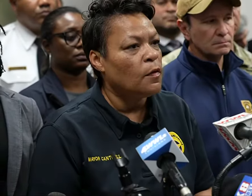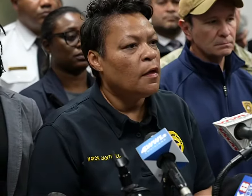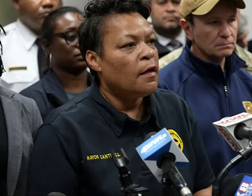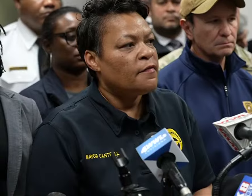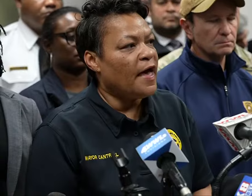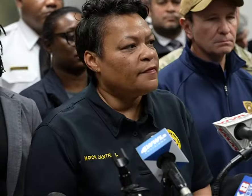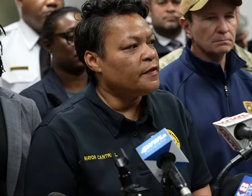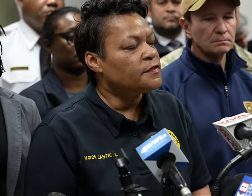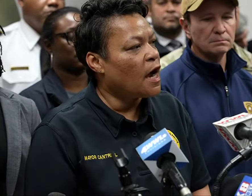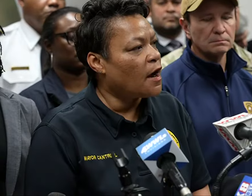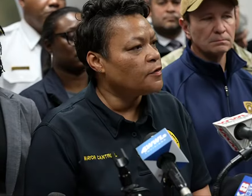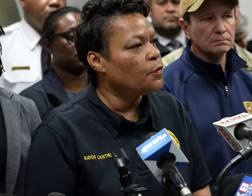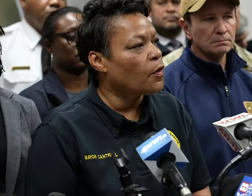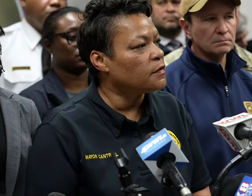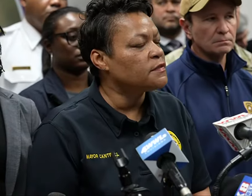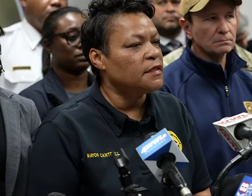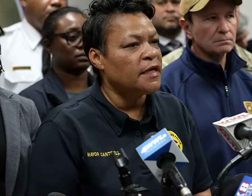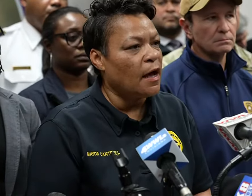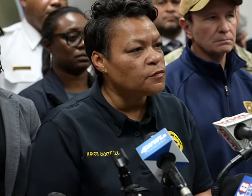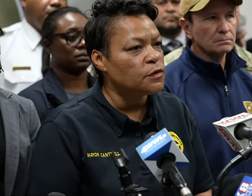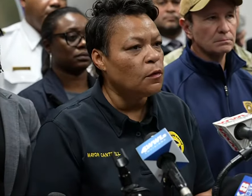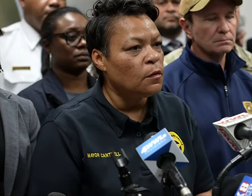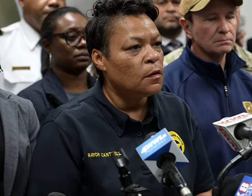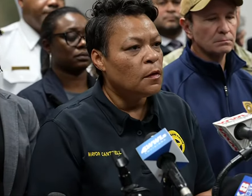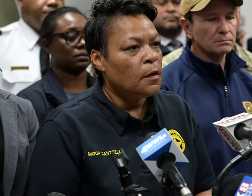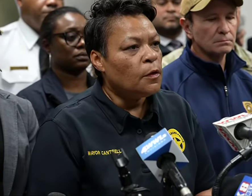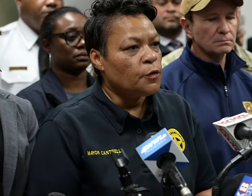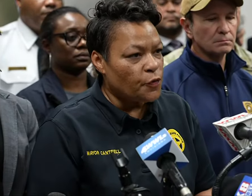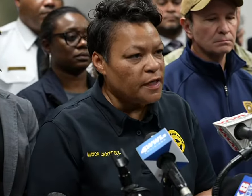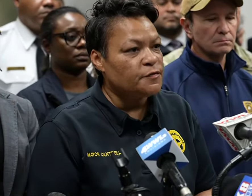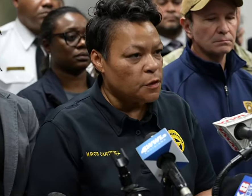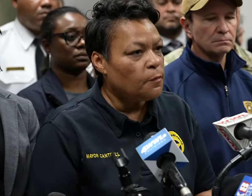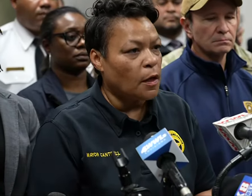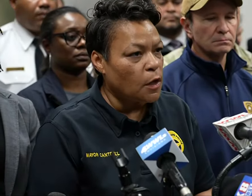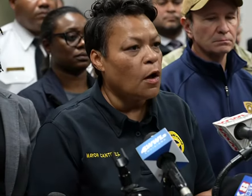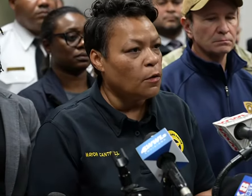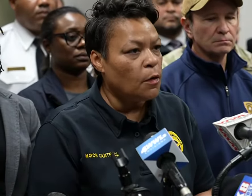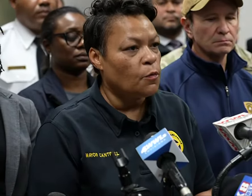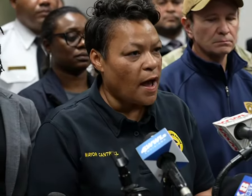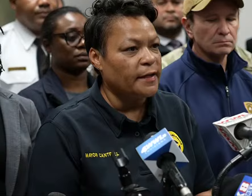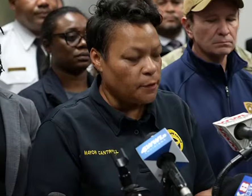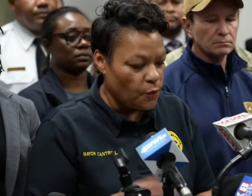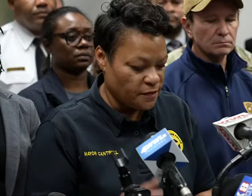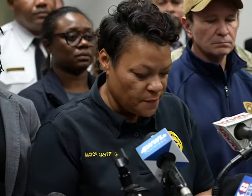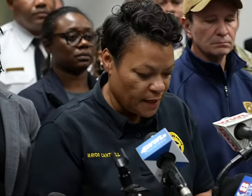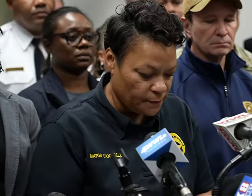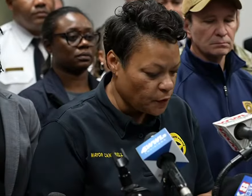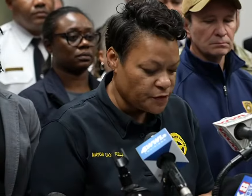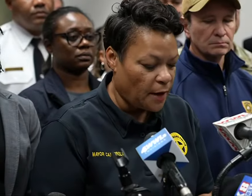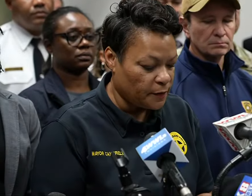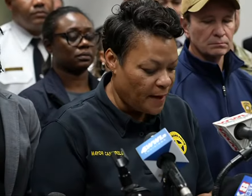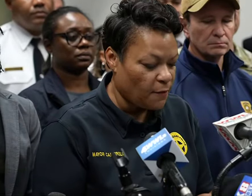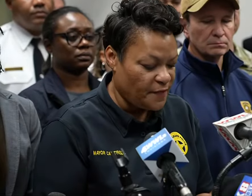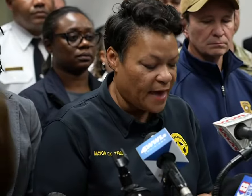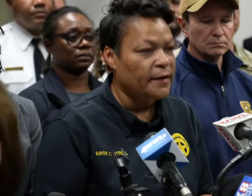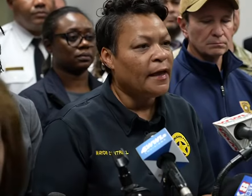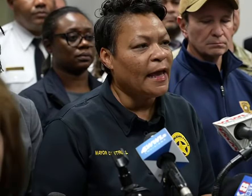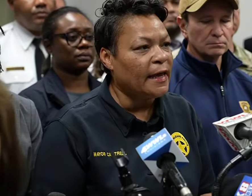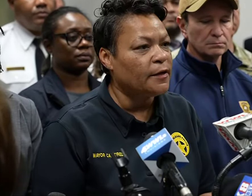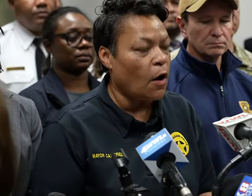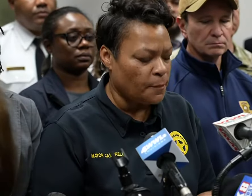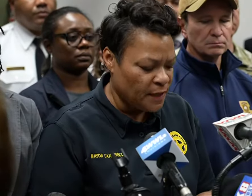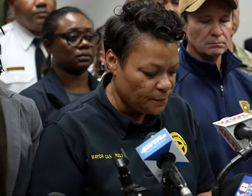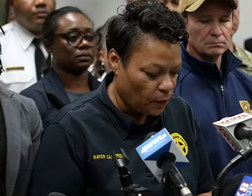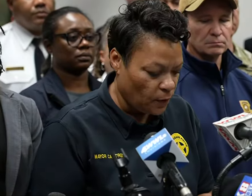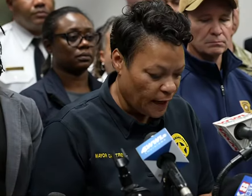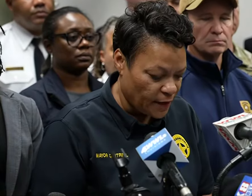know that the entire New Orleans City Council grieves along right with me, no doubt about that,